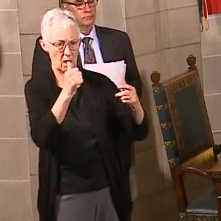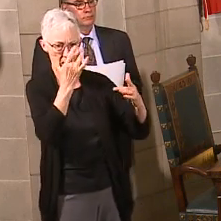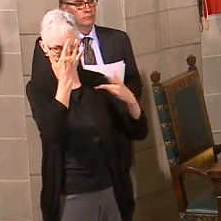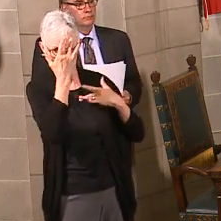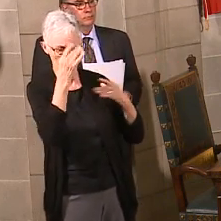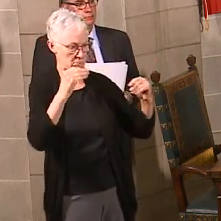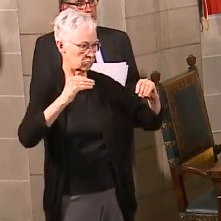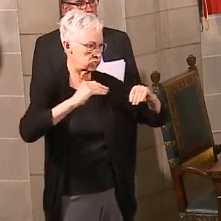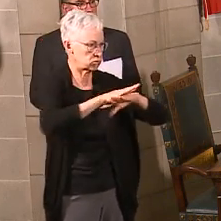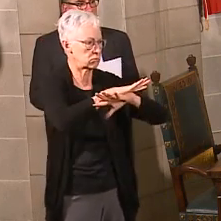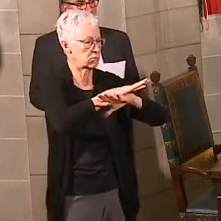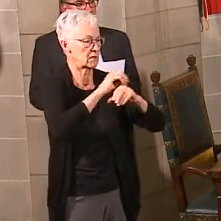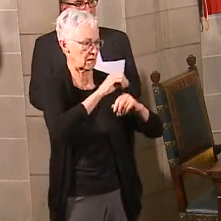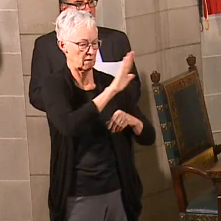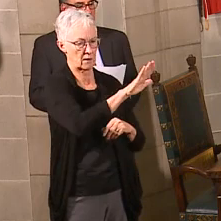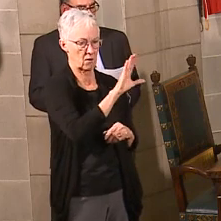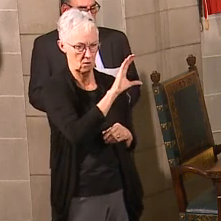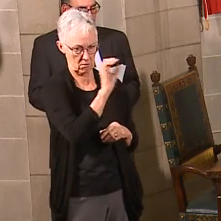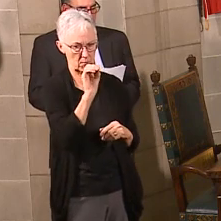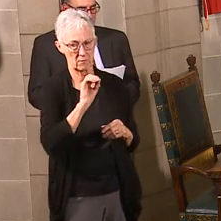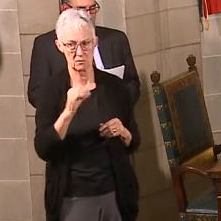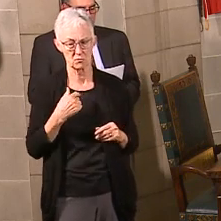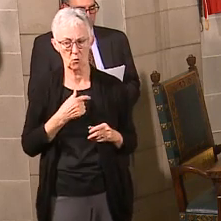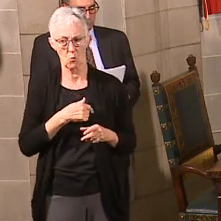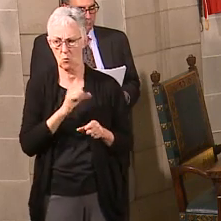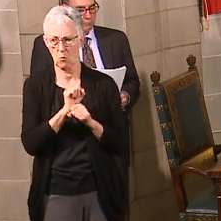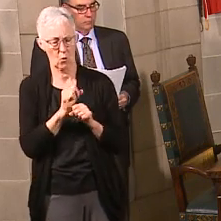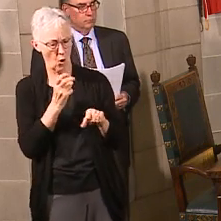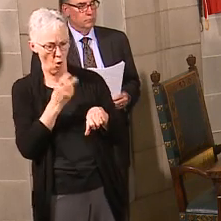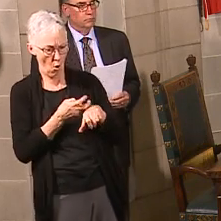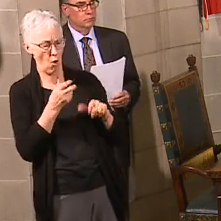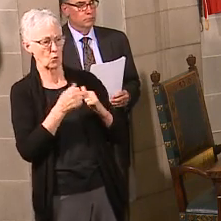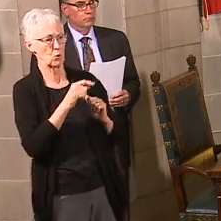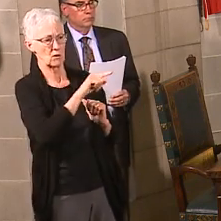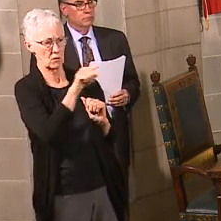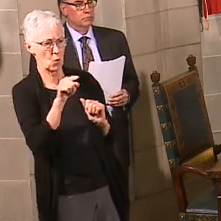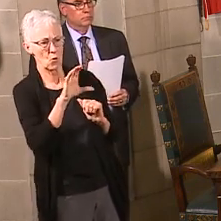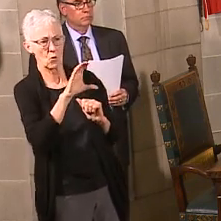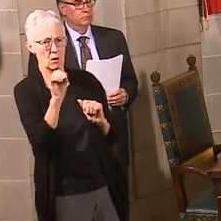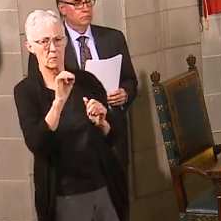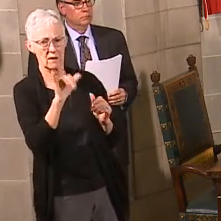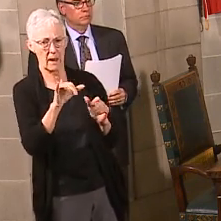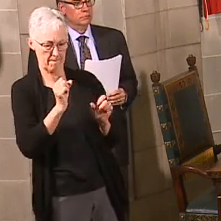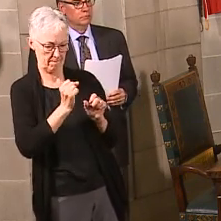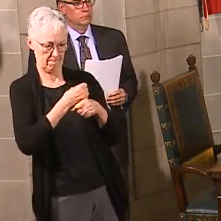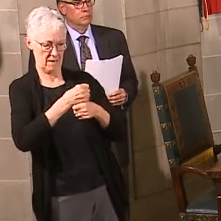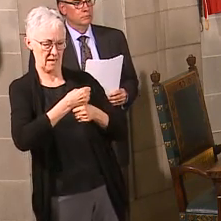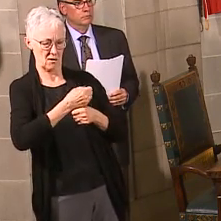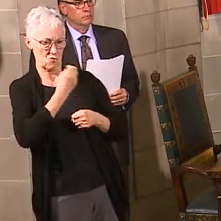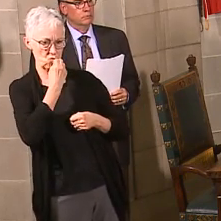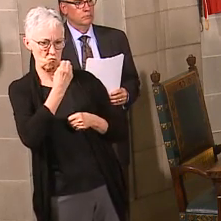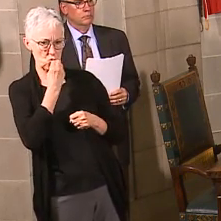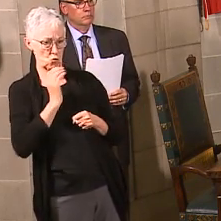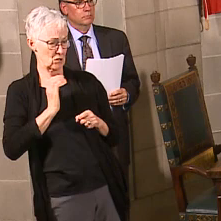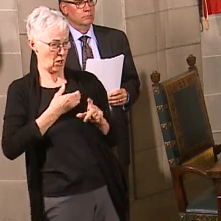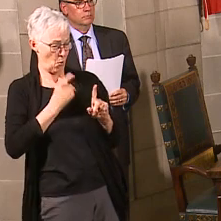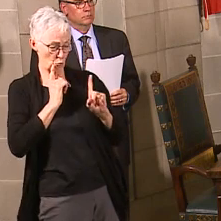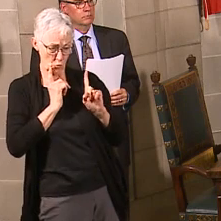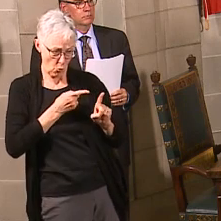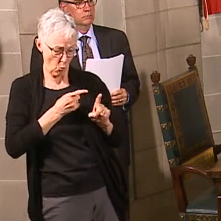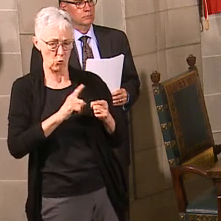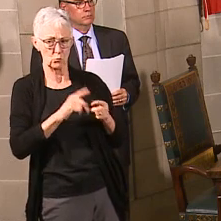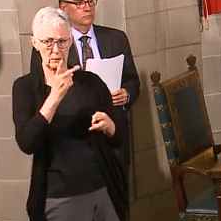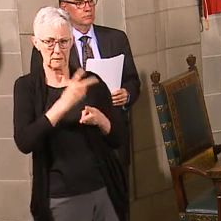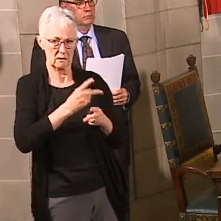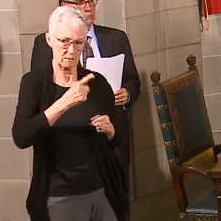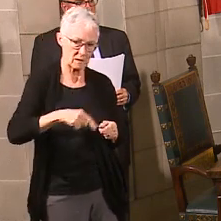to working with the facilities, and the whole goal is to actually keep them open, because they are vital to the food supply chain here in